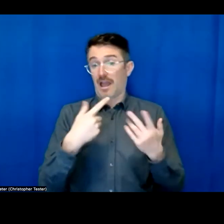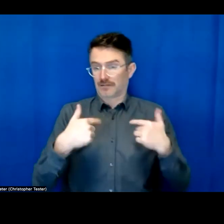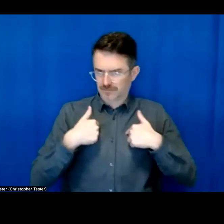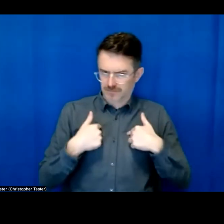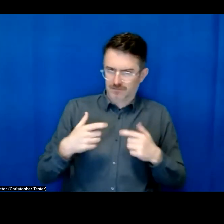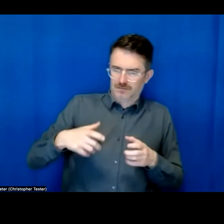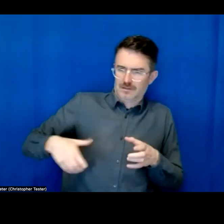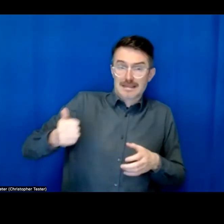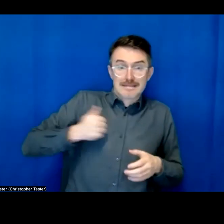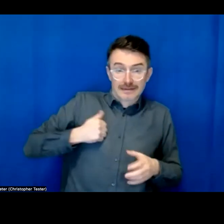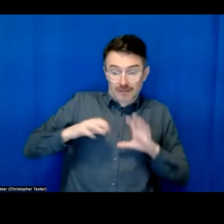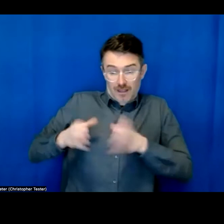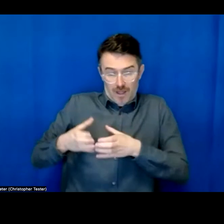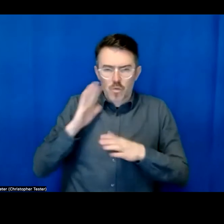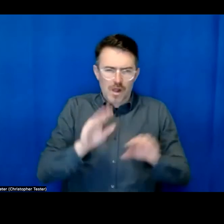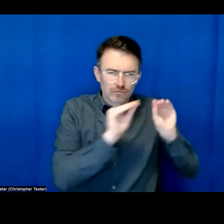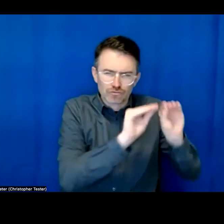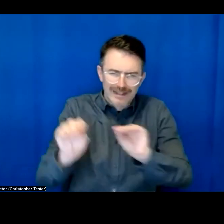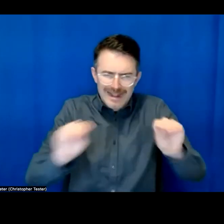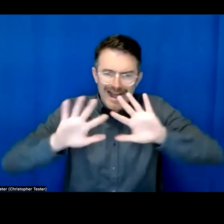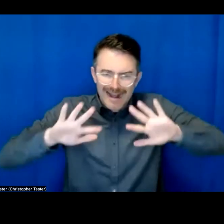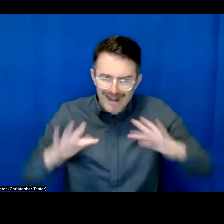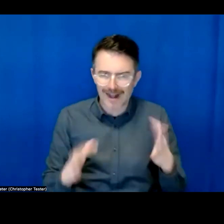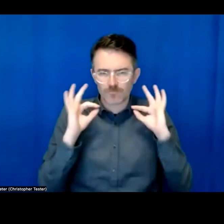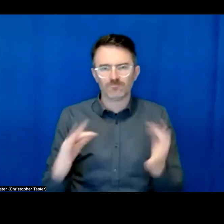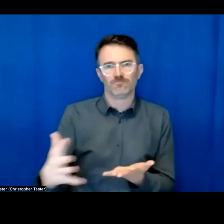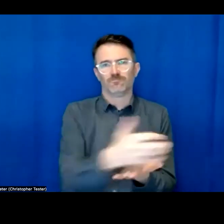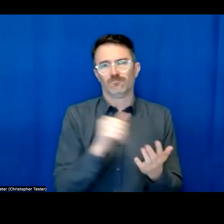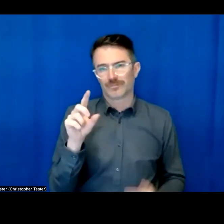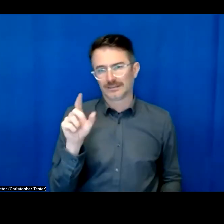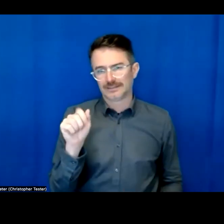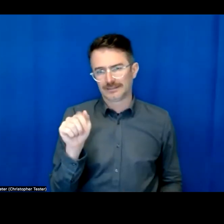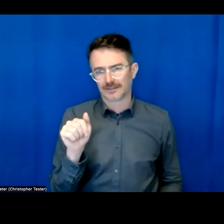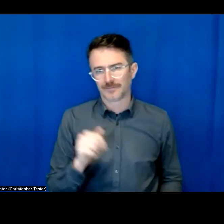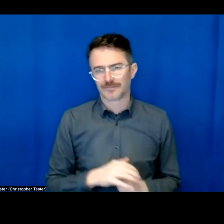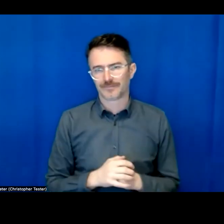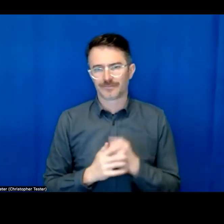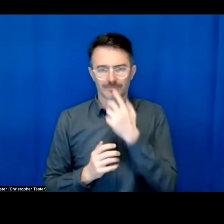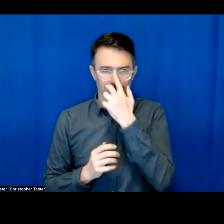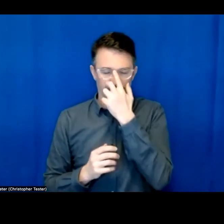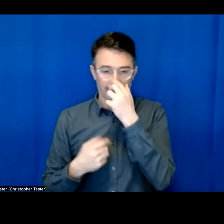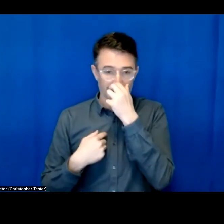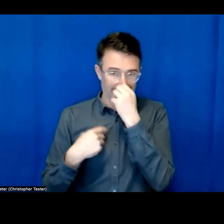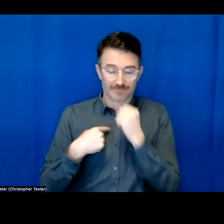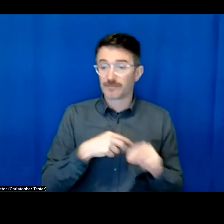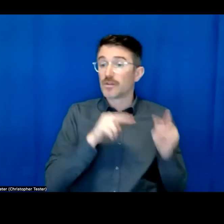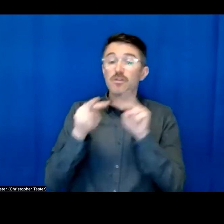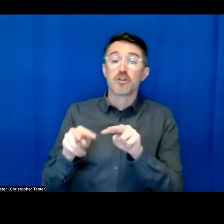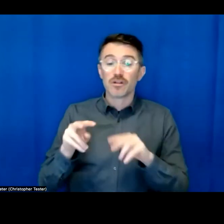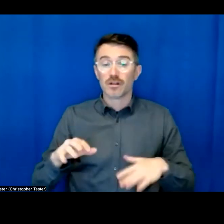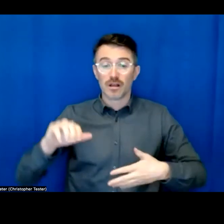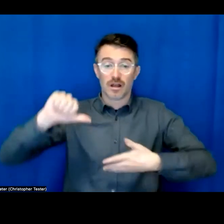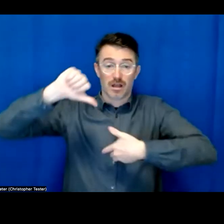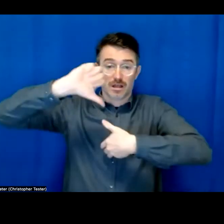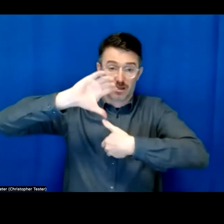in the Caribbean to address the gaps in disability inclusion in their disaster risk management plans and to advance gender